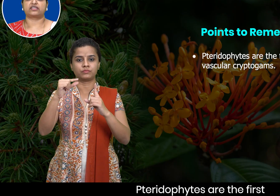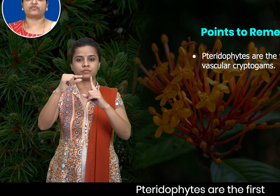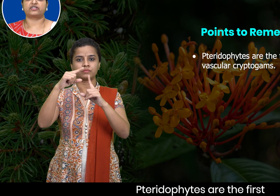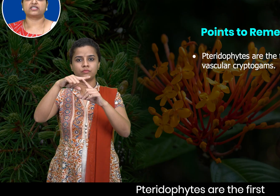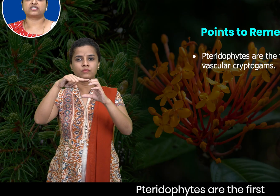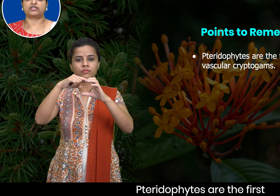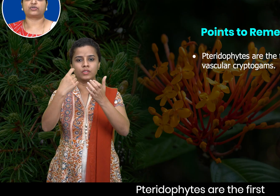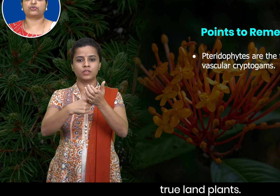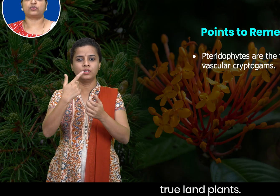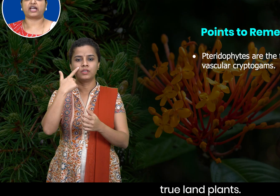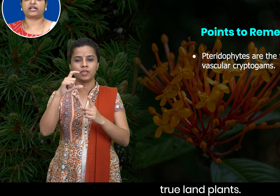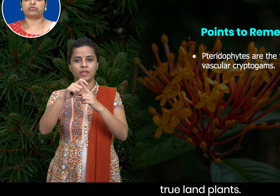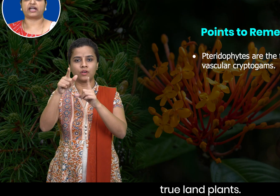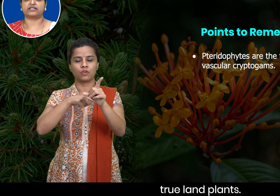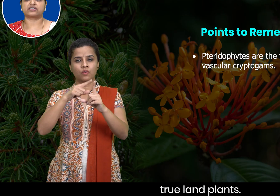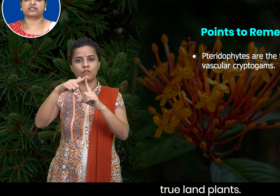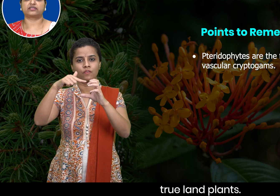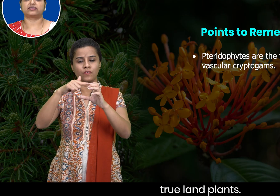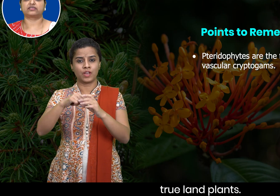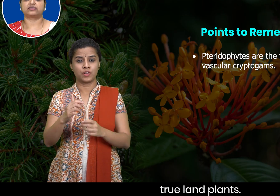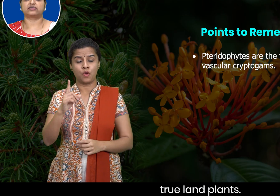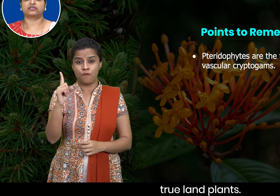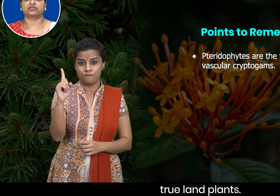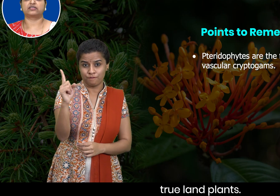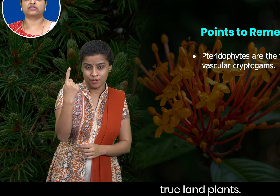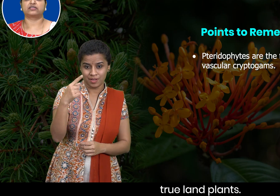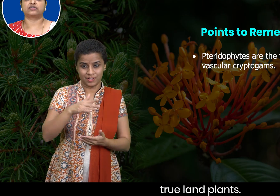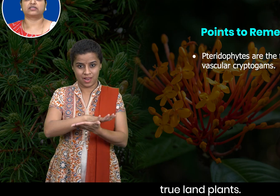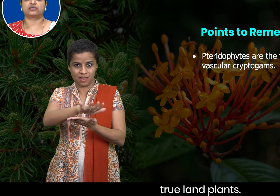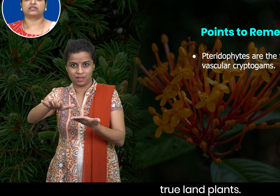Pteridophytes are the first true land plants.